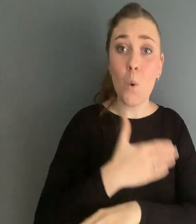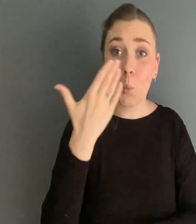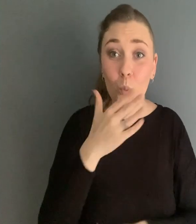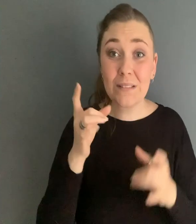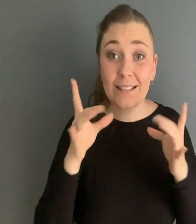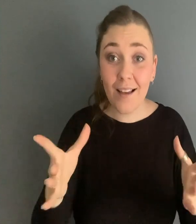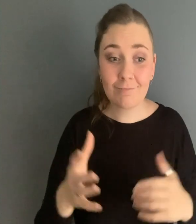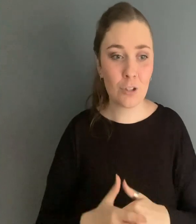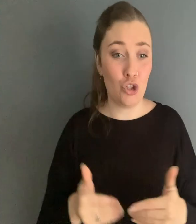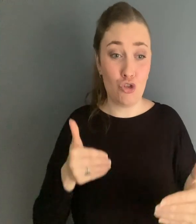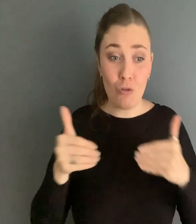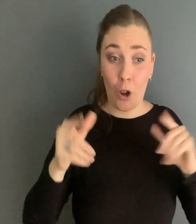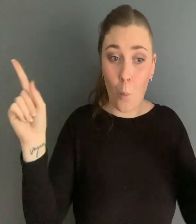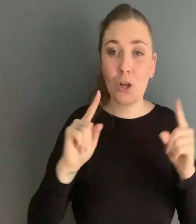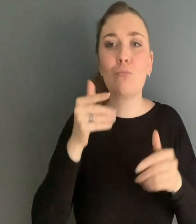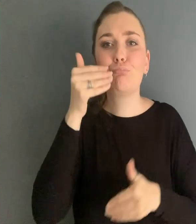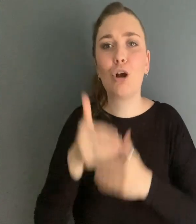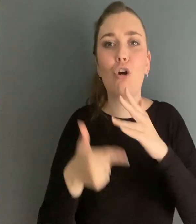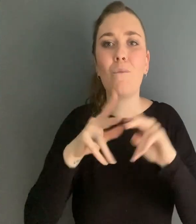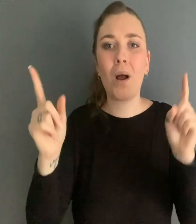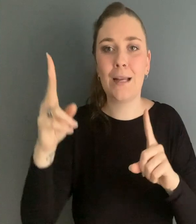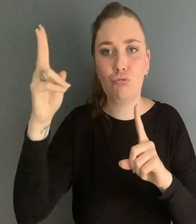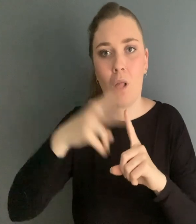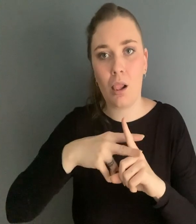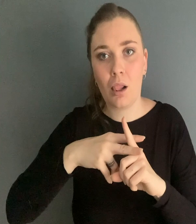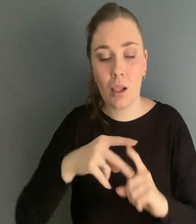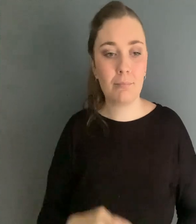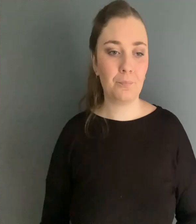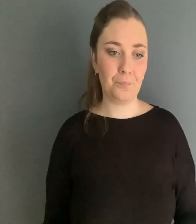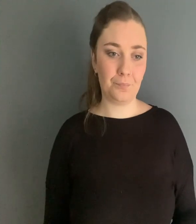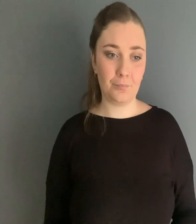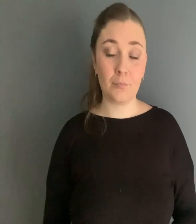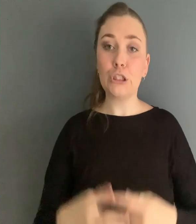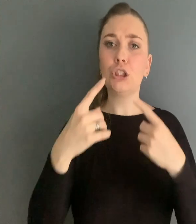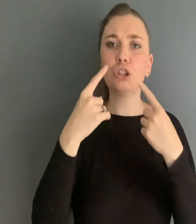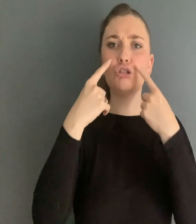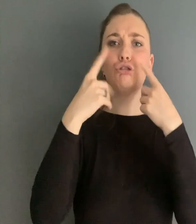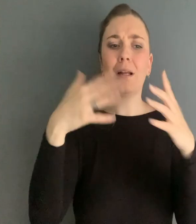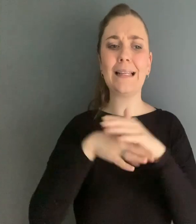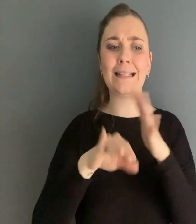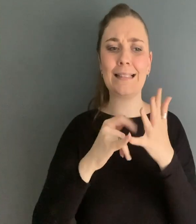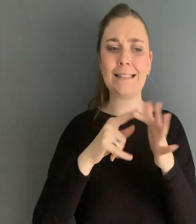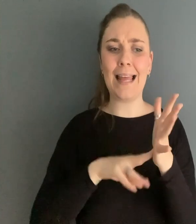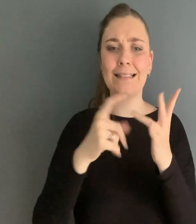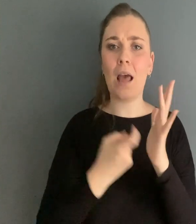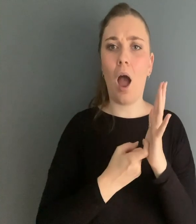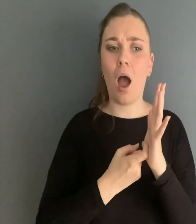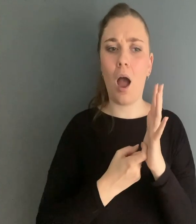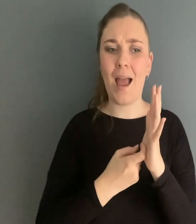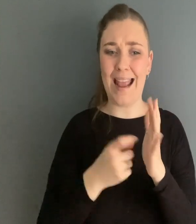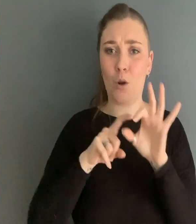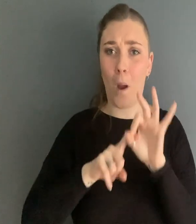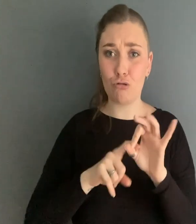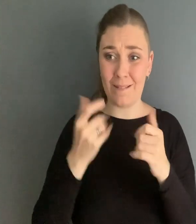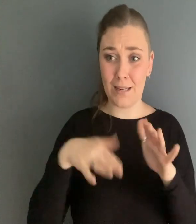the struggle that is the process of enrolment. It was shown in a Senate inquiry completed